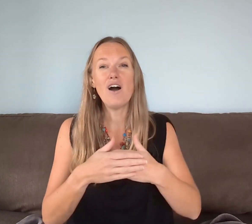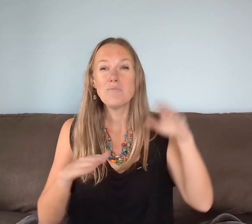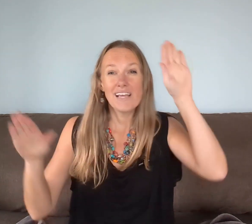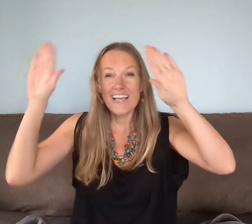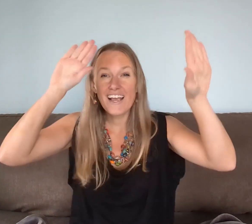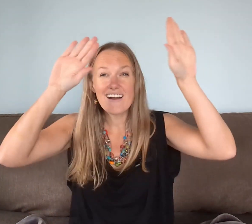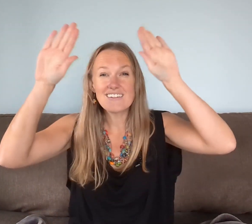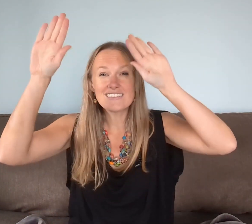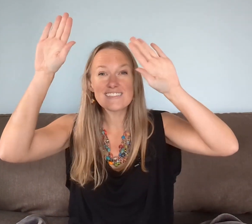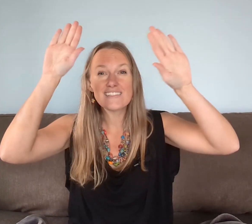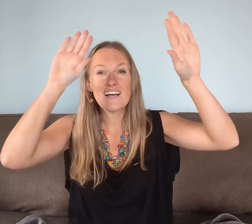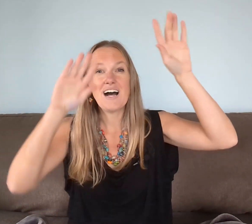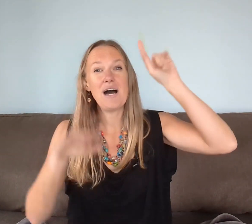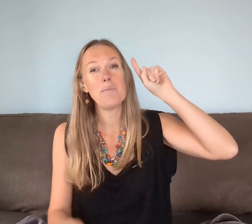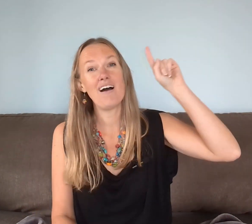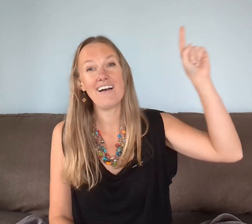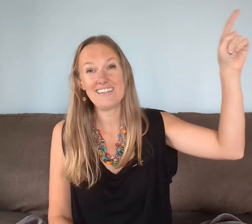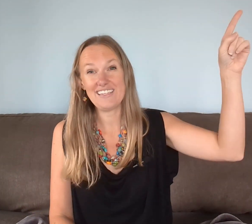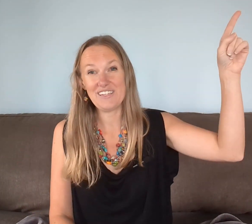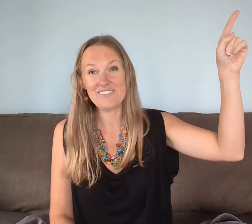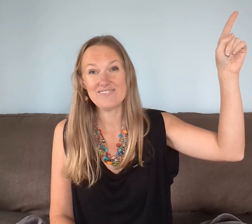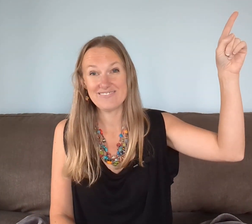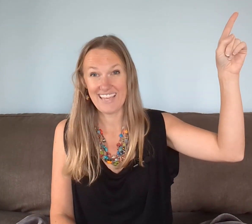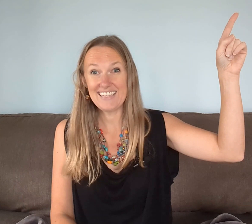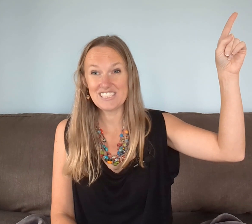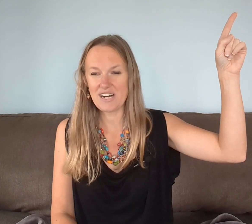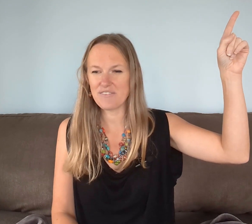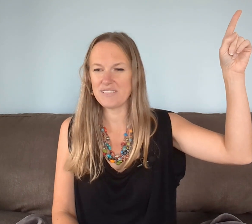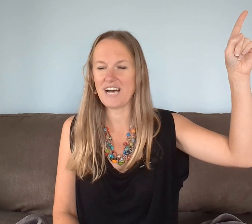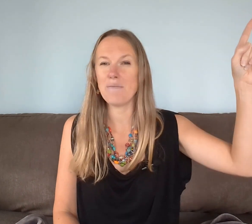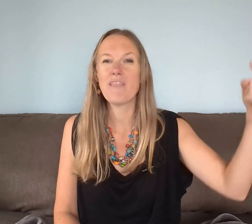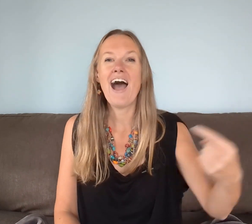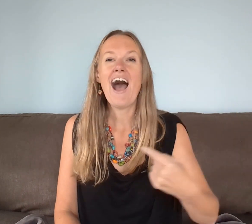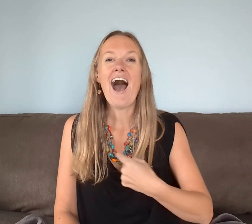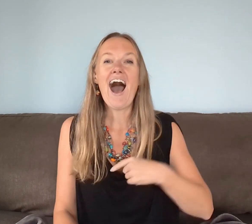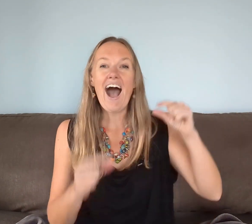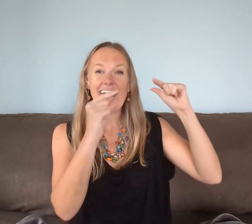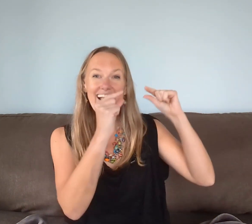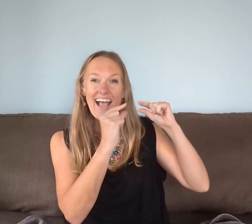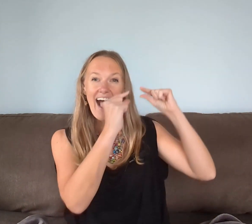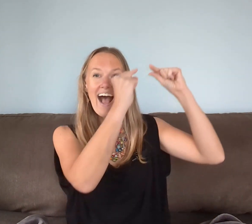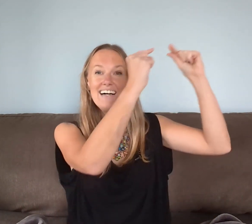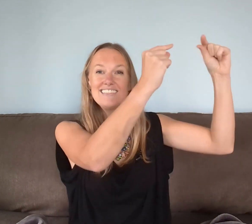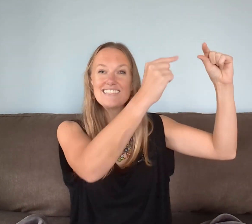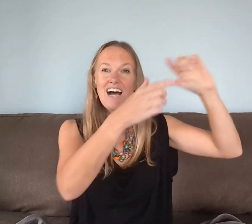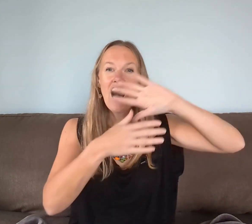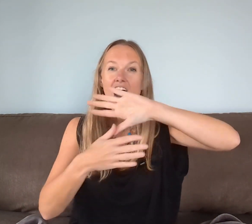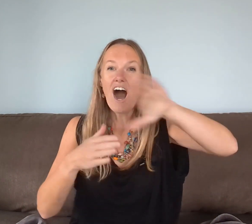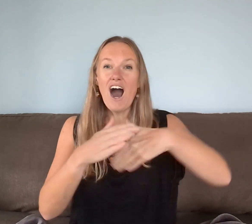all my cares upon you. Okay, let's try it from the top. I cast